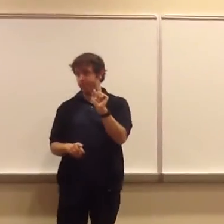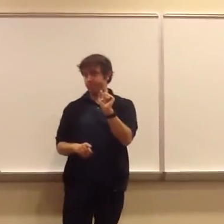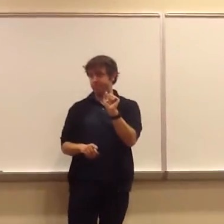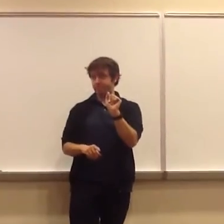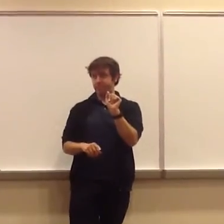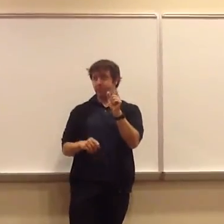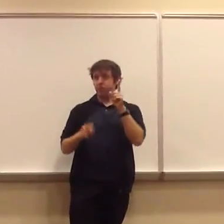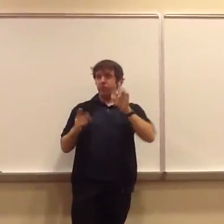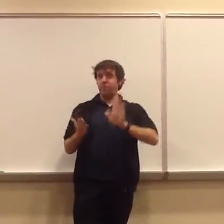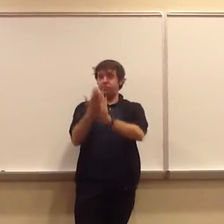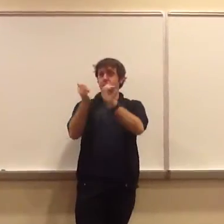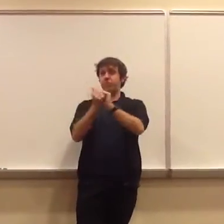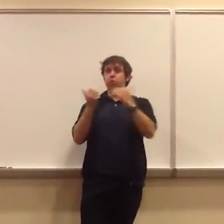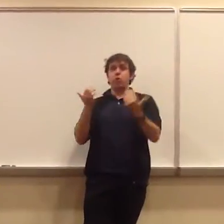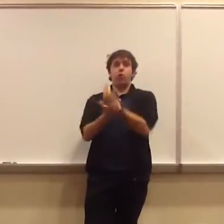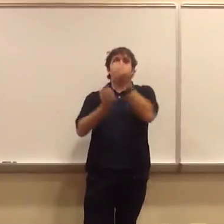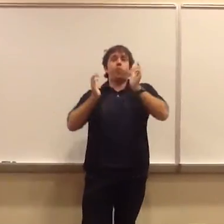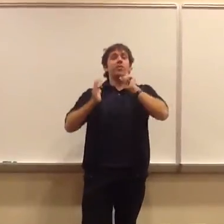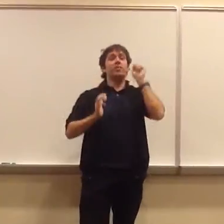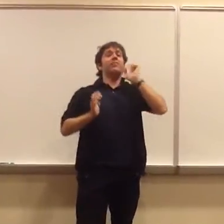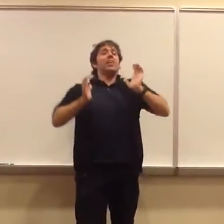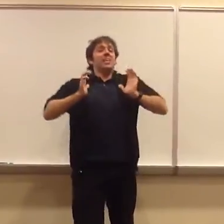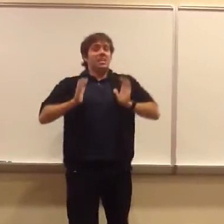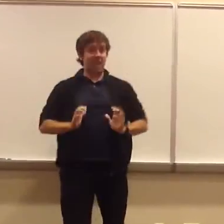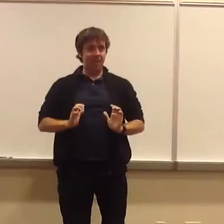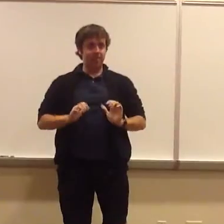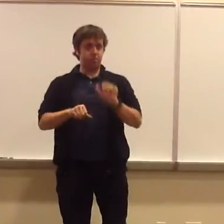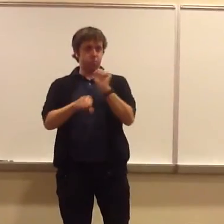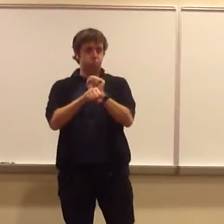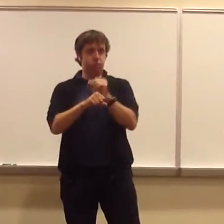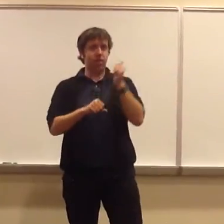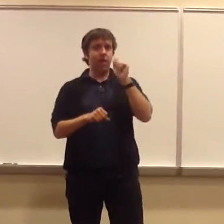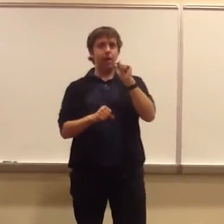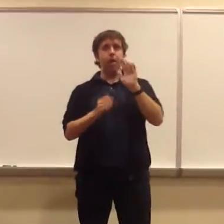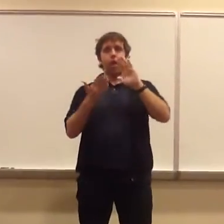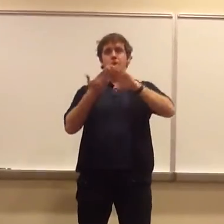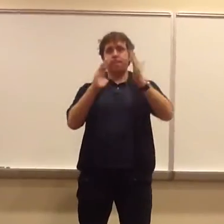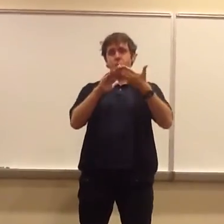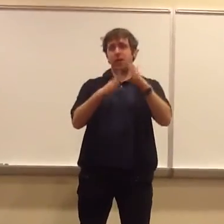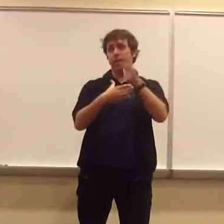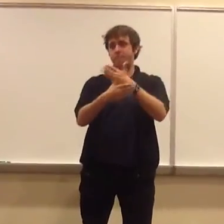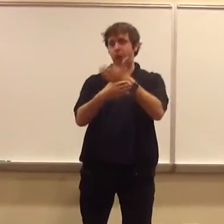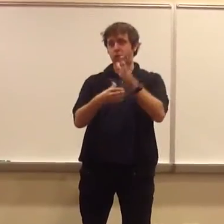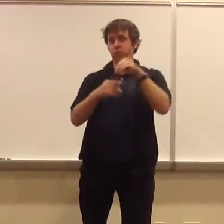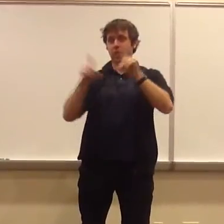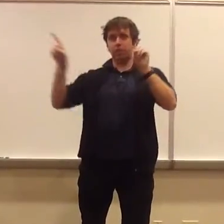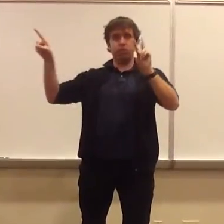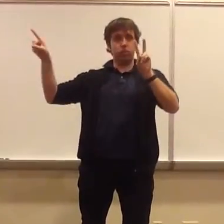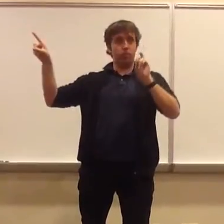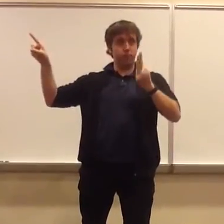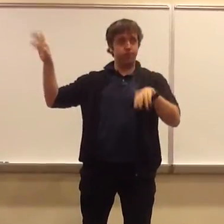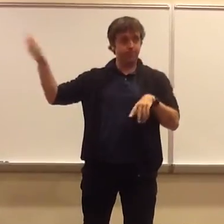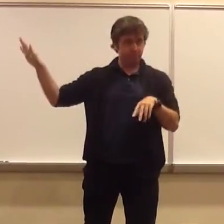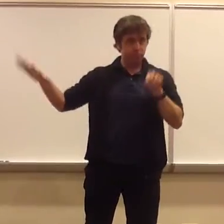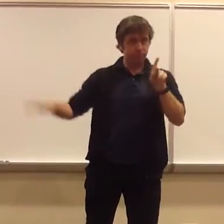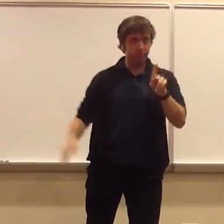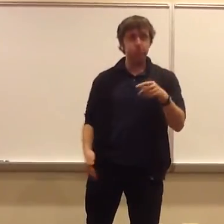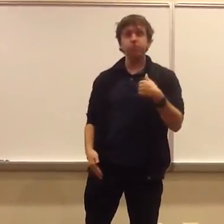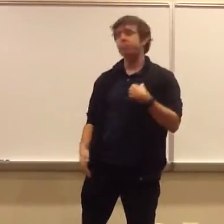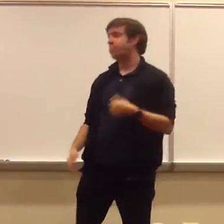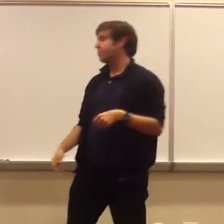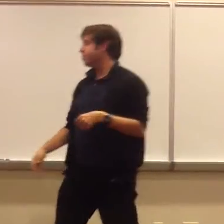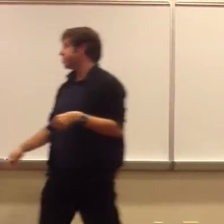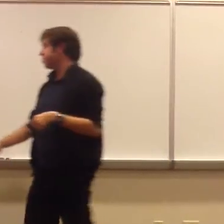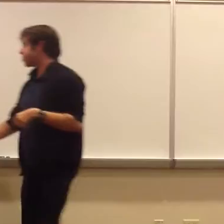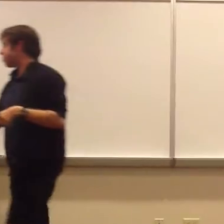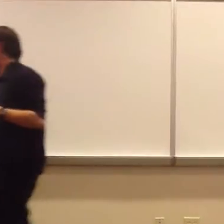moved from Florida back to New Hampshire, and have been working with a new deaf client at